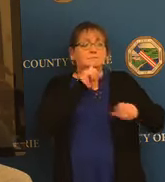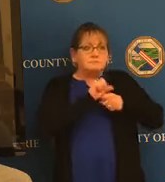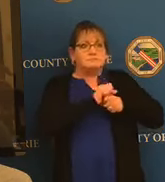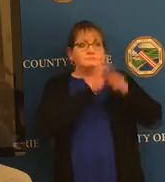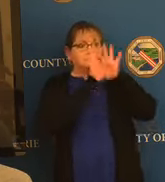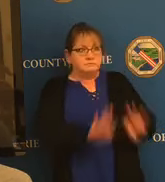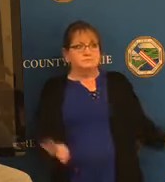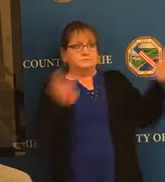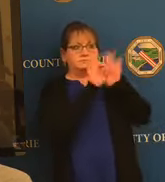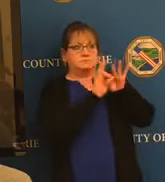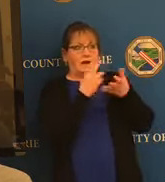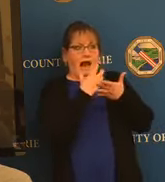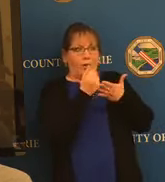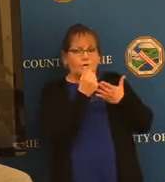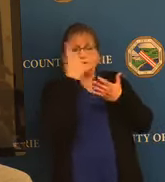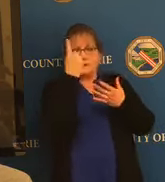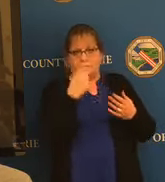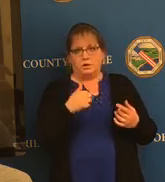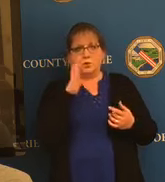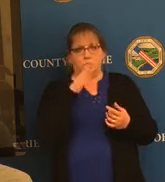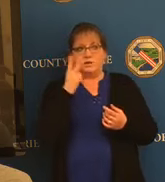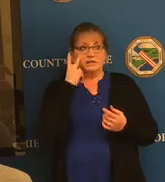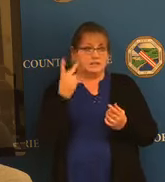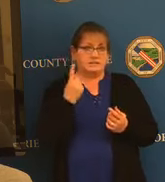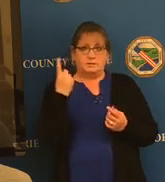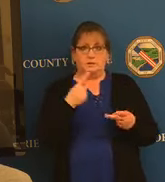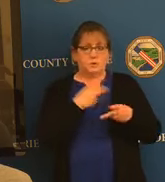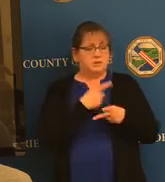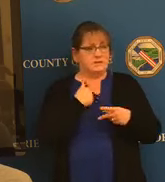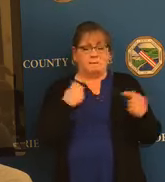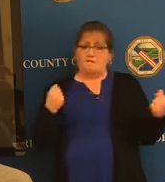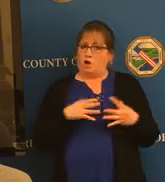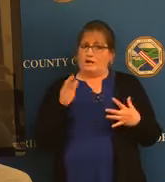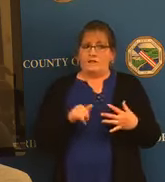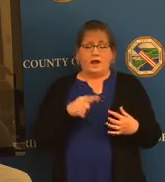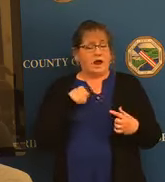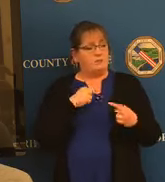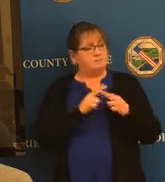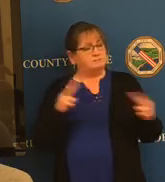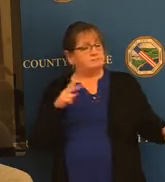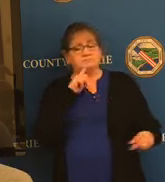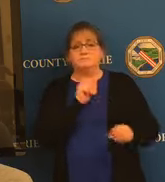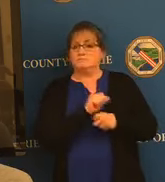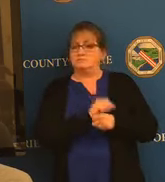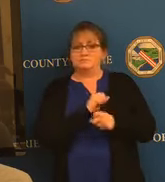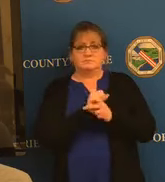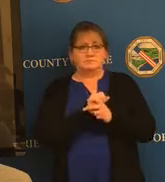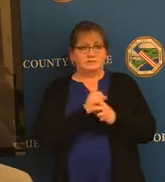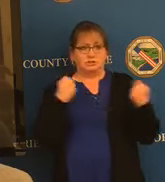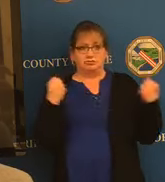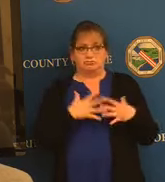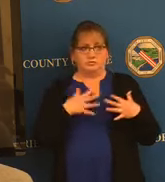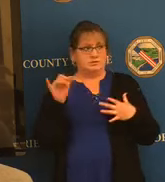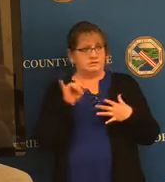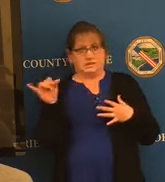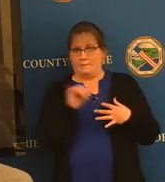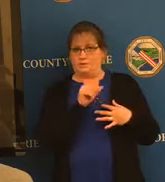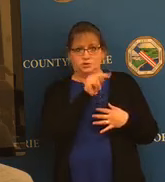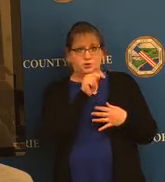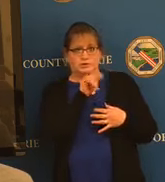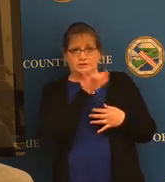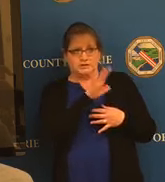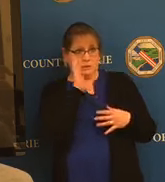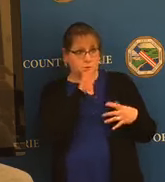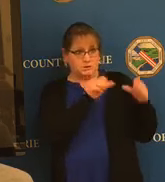going to see something much worse in this community, something I'm very fearful of. I'm very fearful of what happened in New York City is going to continue. It will happen